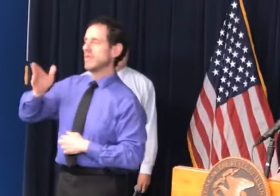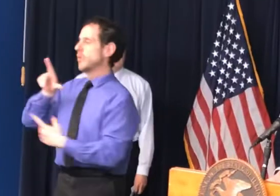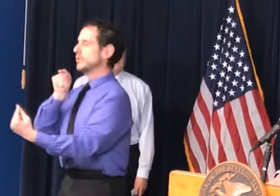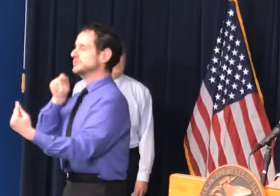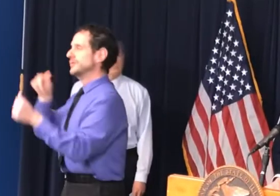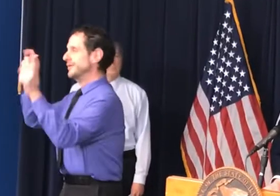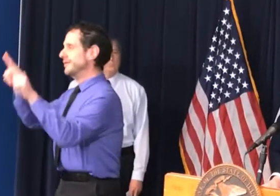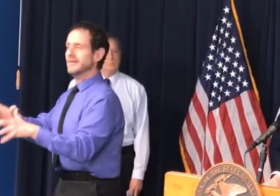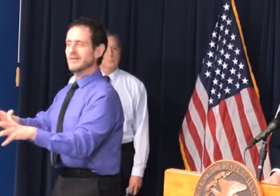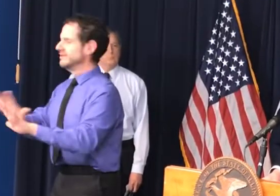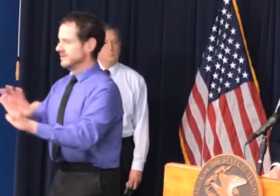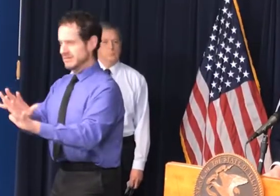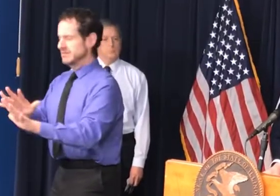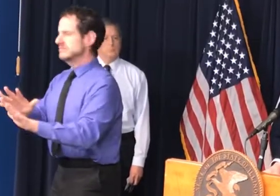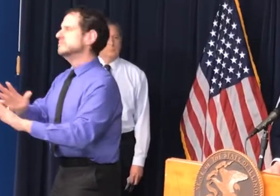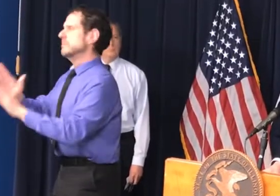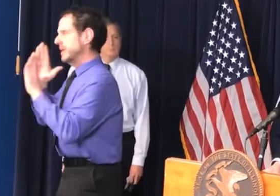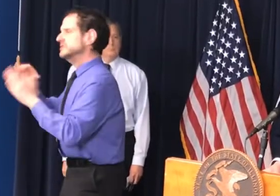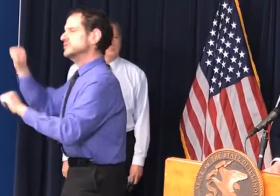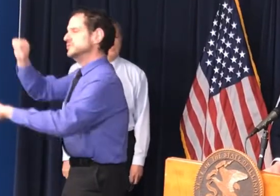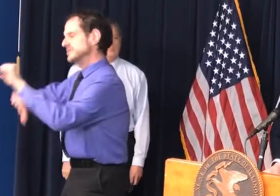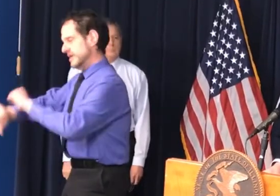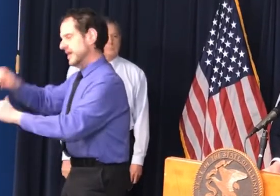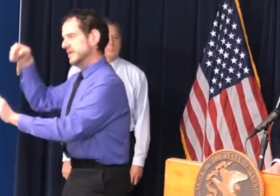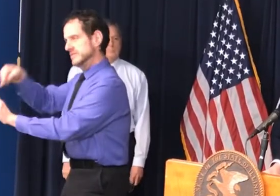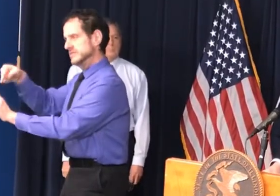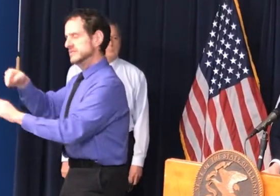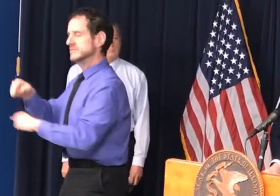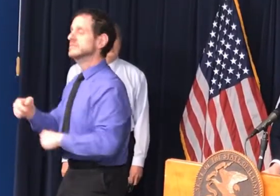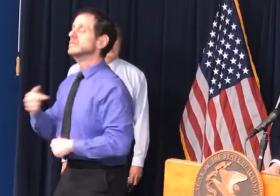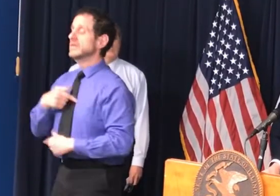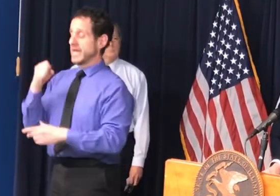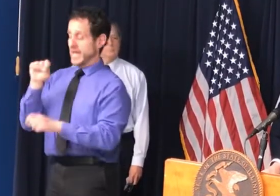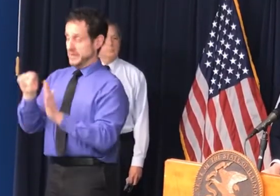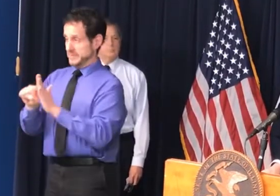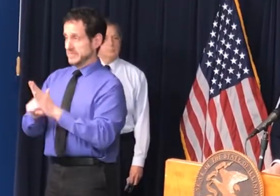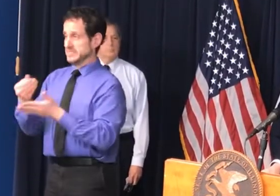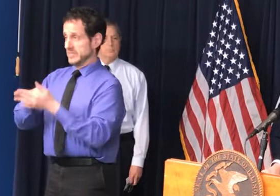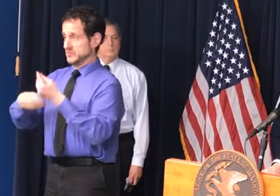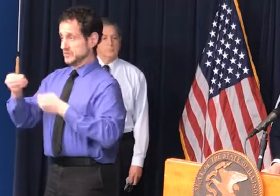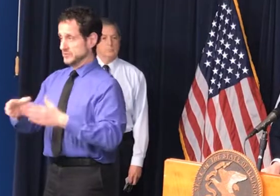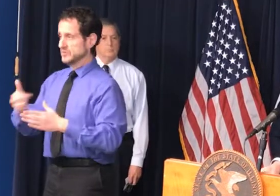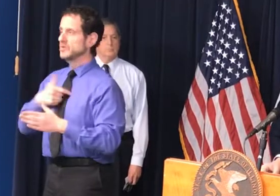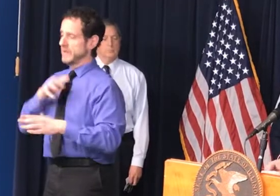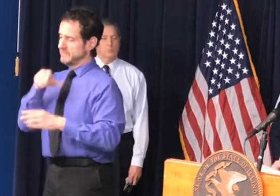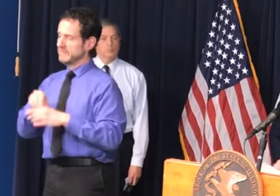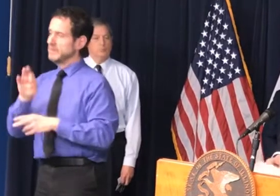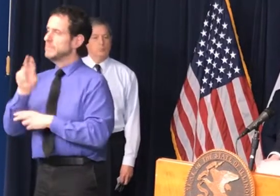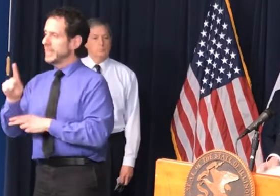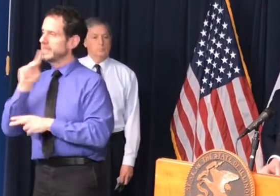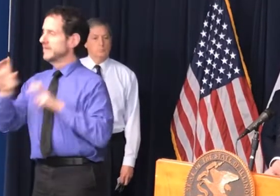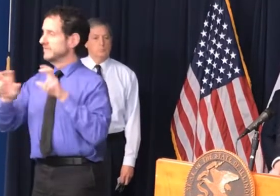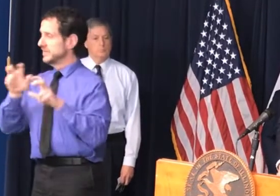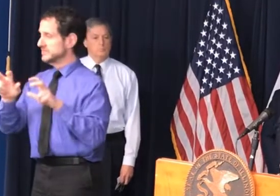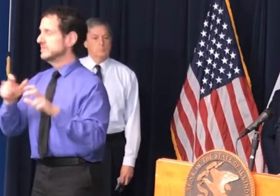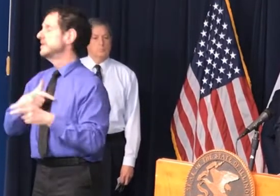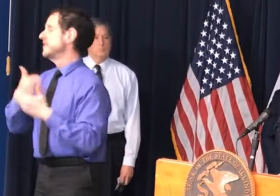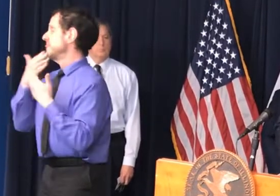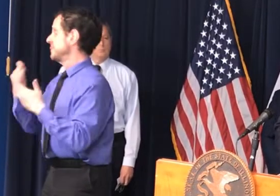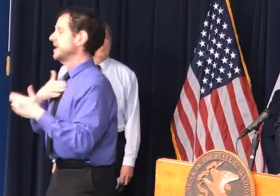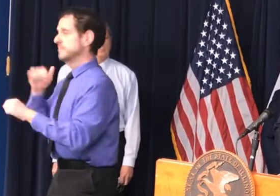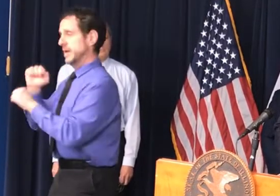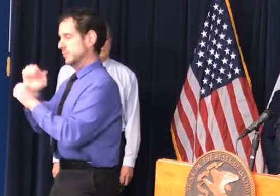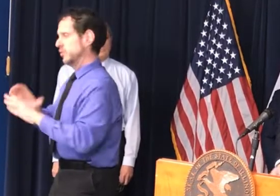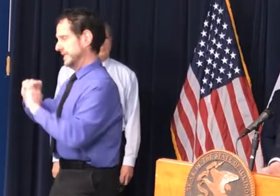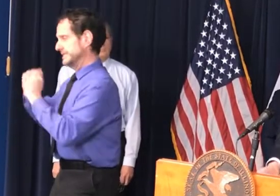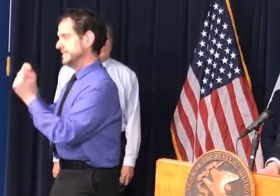Twitter posts. As the state treasurer, I'm the state's chief banking and investment officer. I want to thank my team,